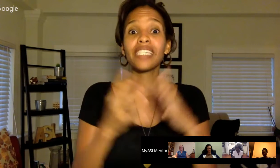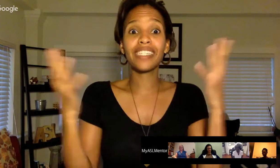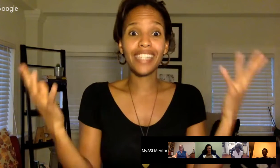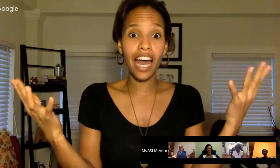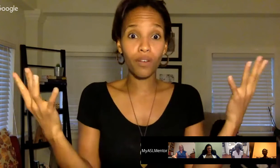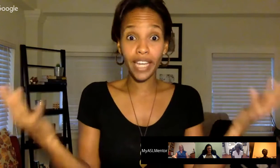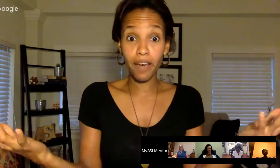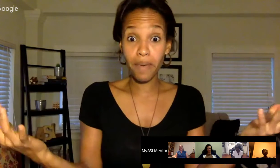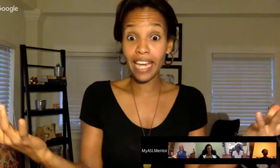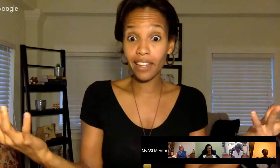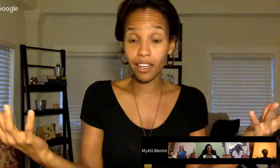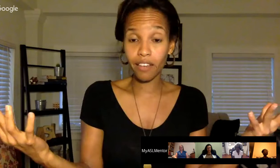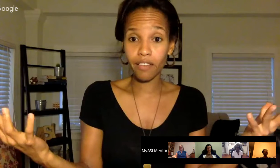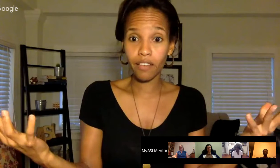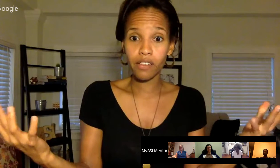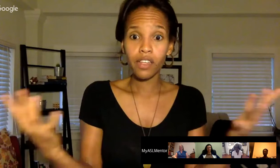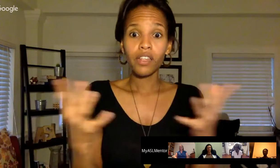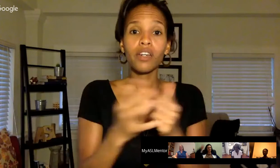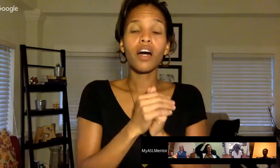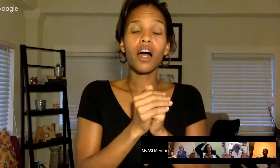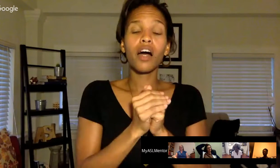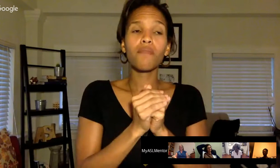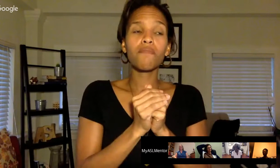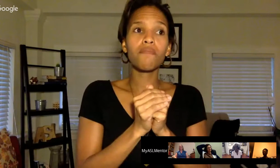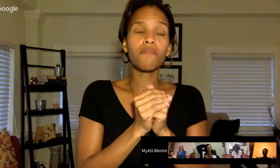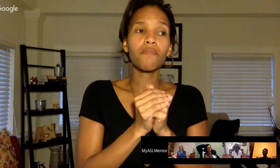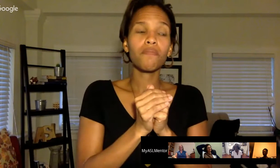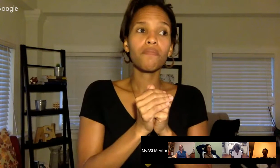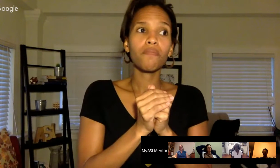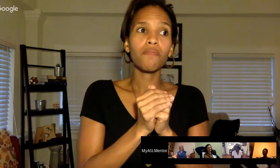Trump is in town campaigning.